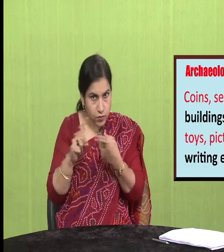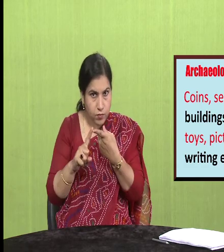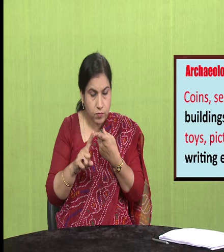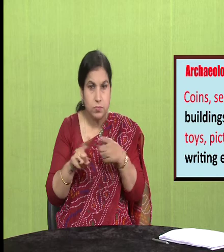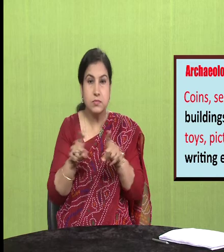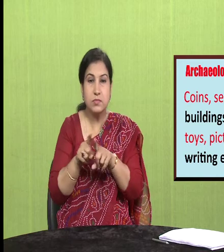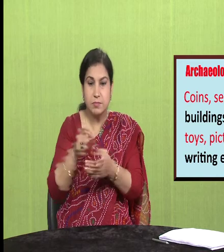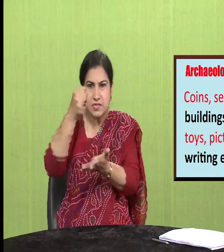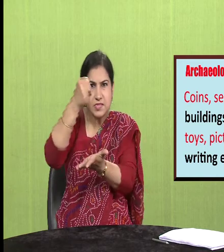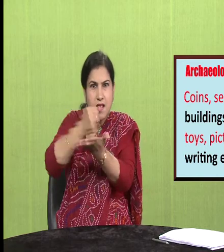seals,